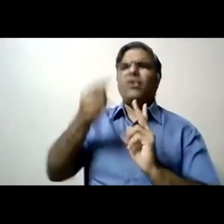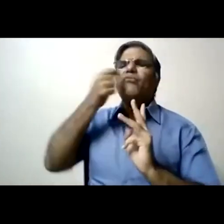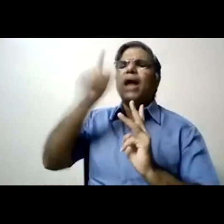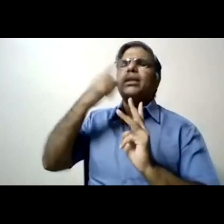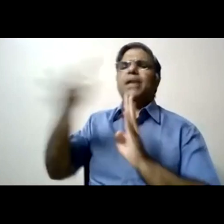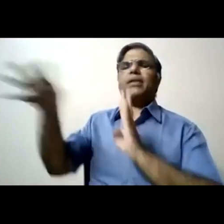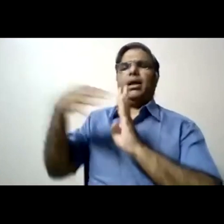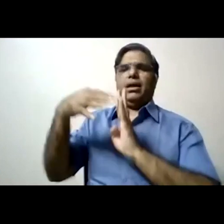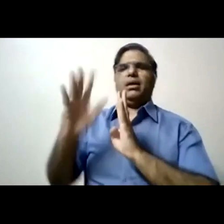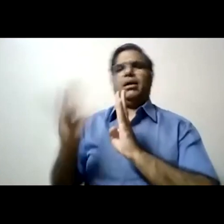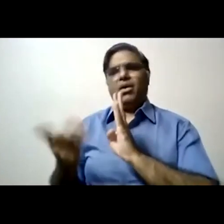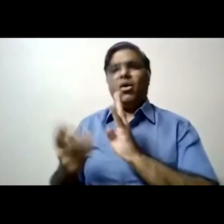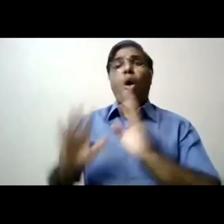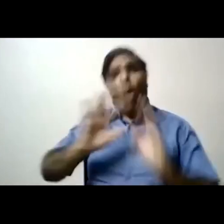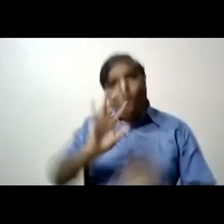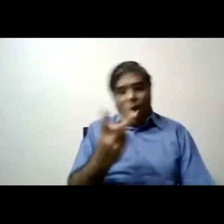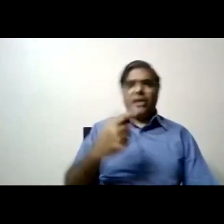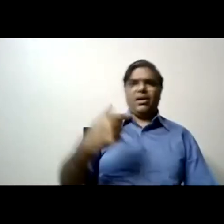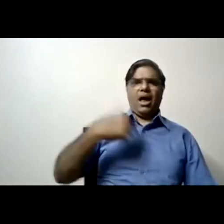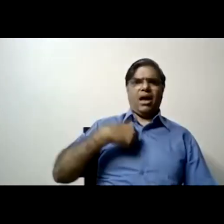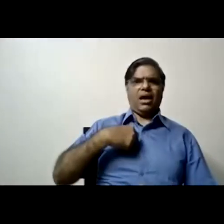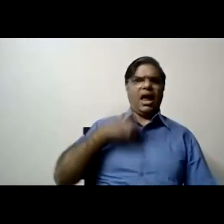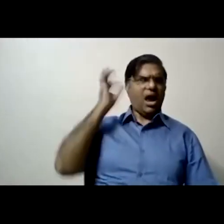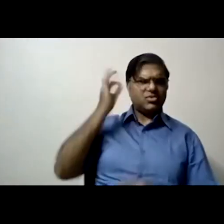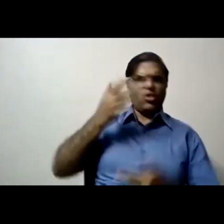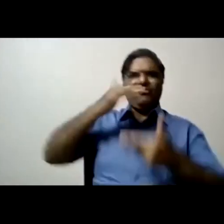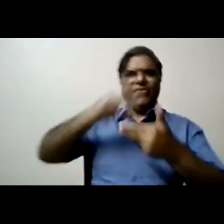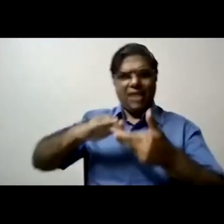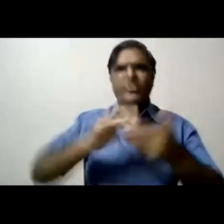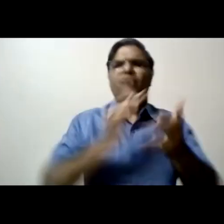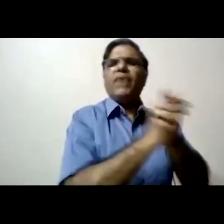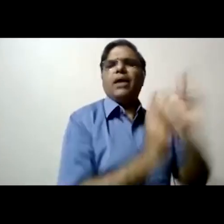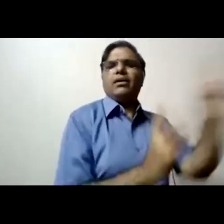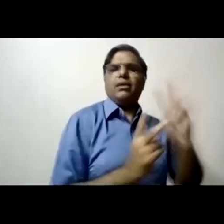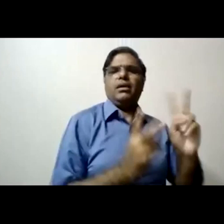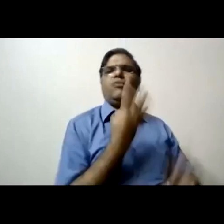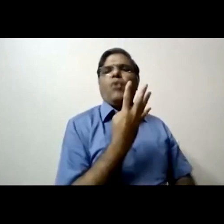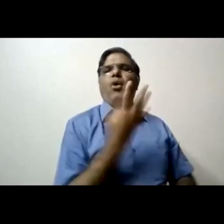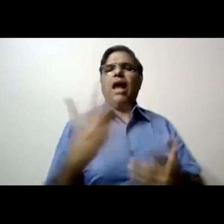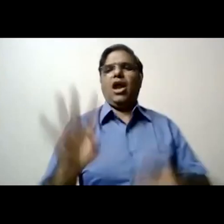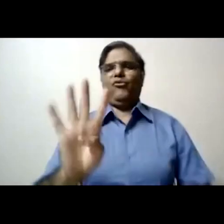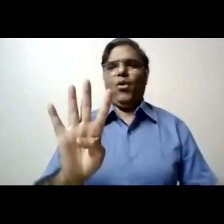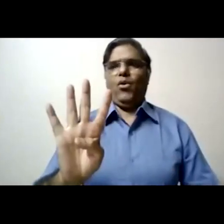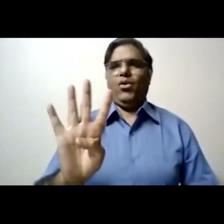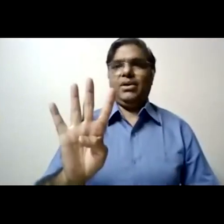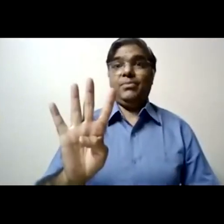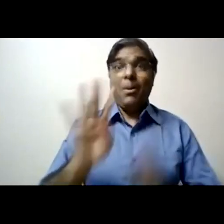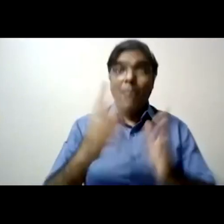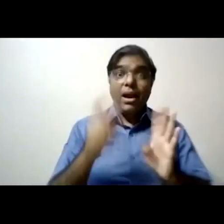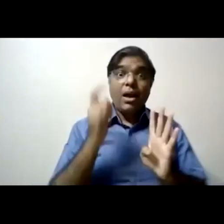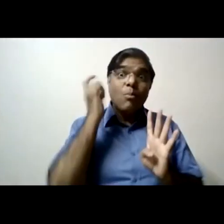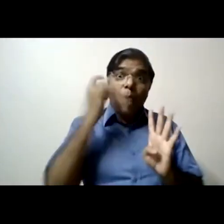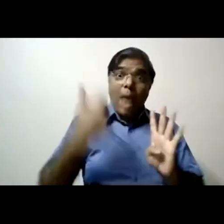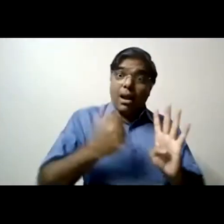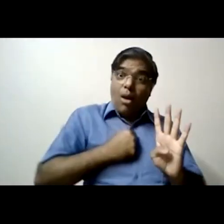Mr. Anuj, his wife, his daughter, or his mother, four people can be vaccinated with